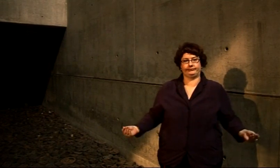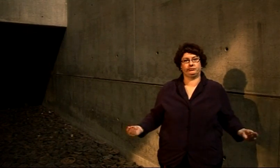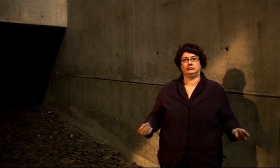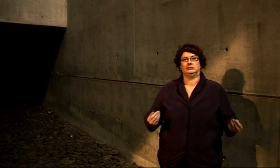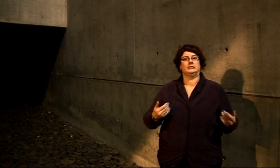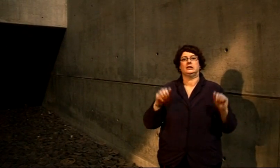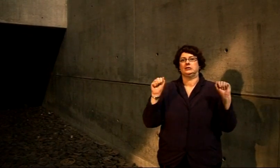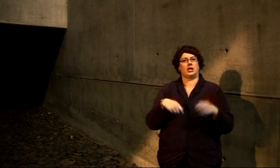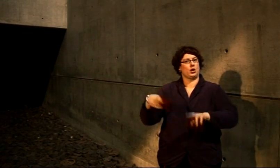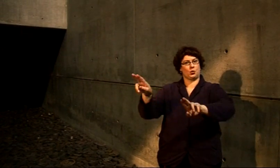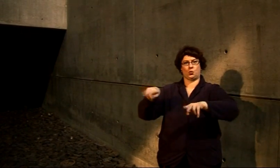loss made visible and tangible.